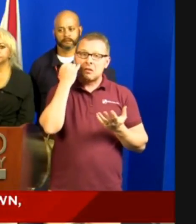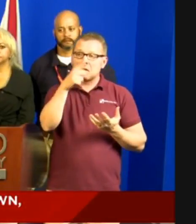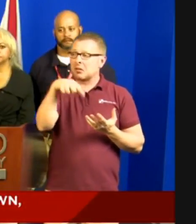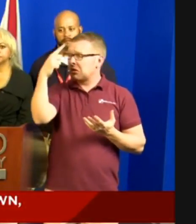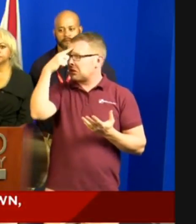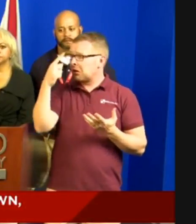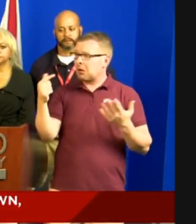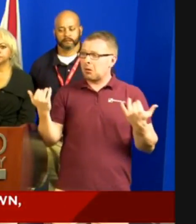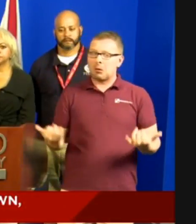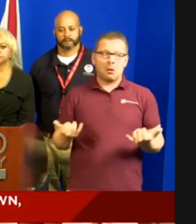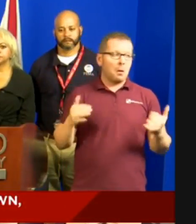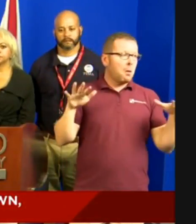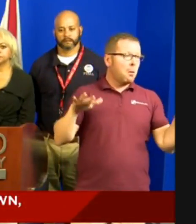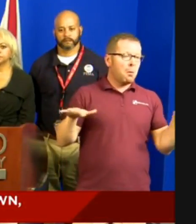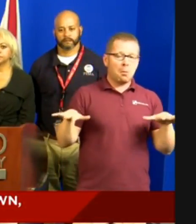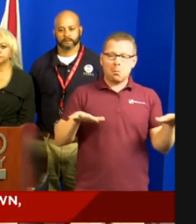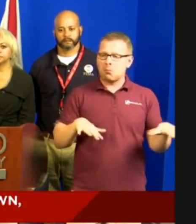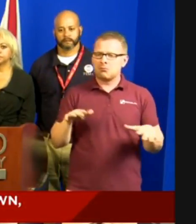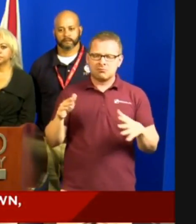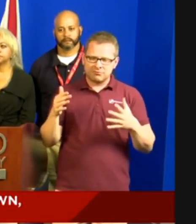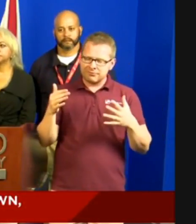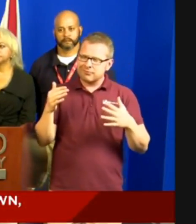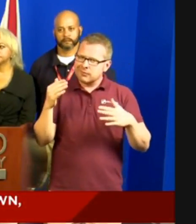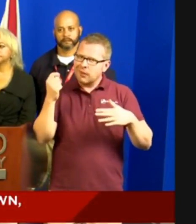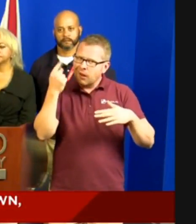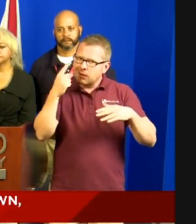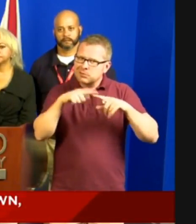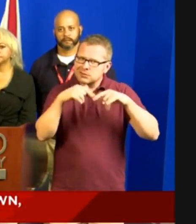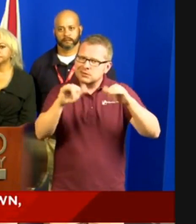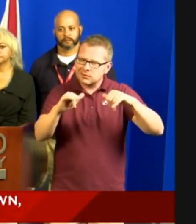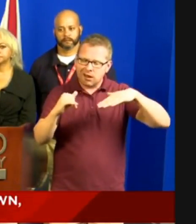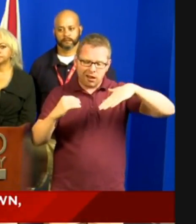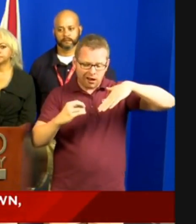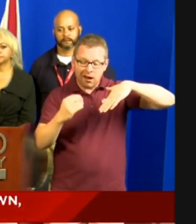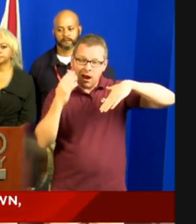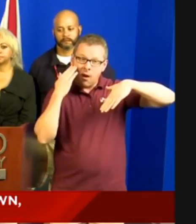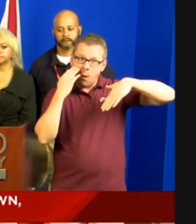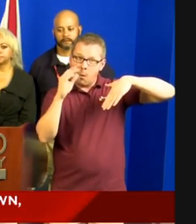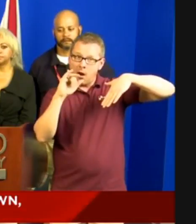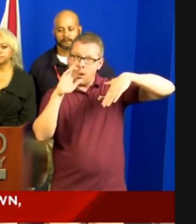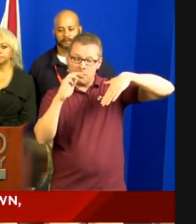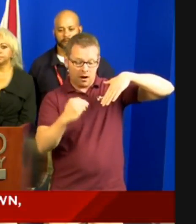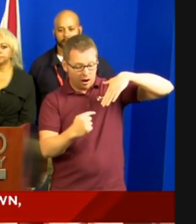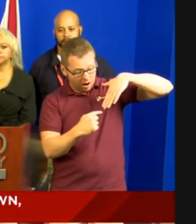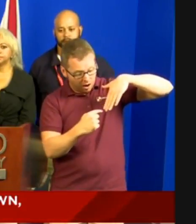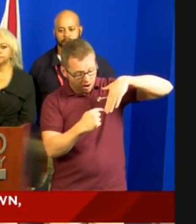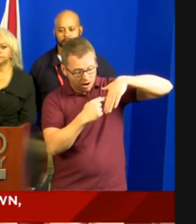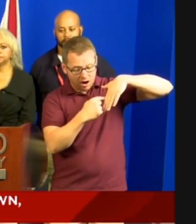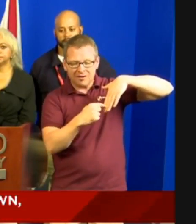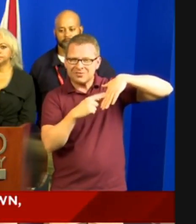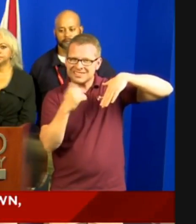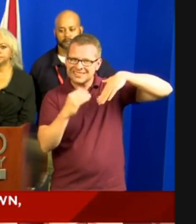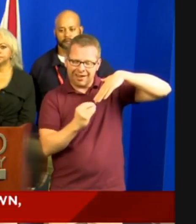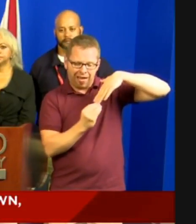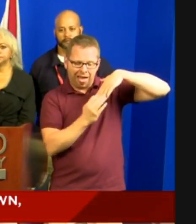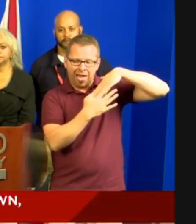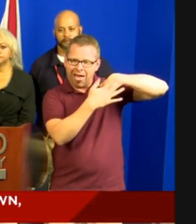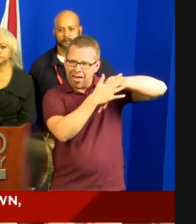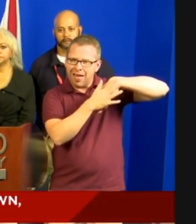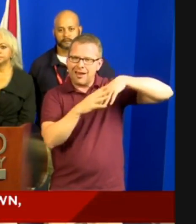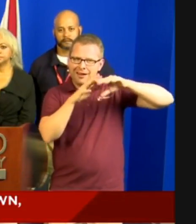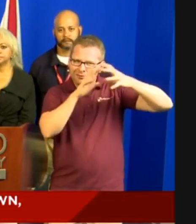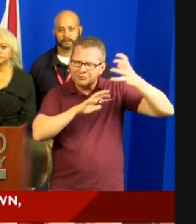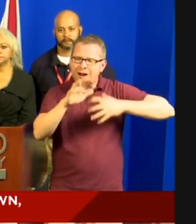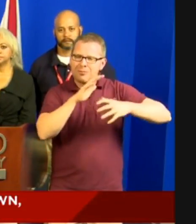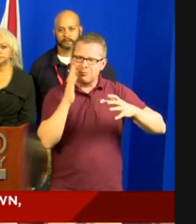we are going to get punched by this storm. Make sure you stay inside, and as I said yesterday, find the room in your